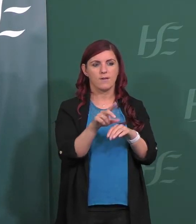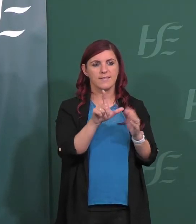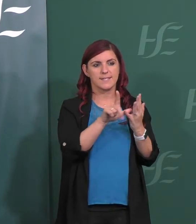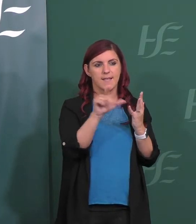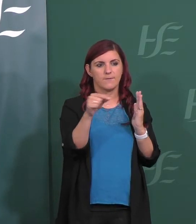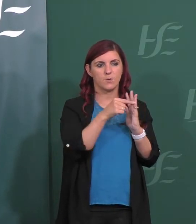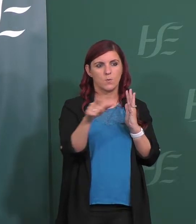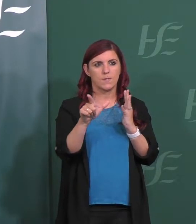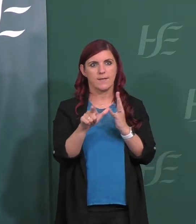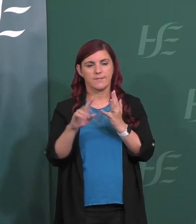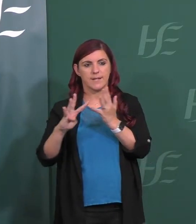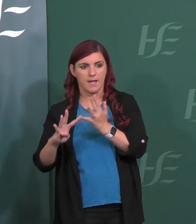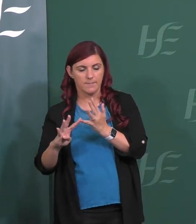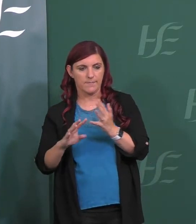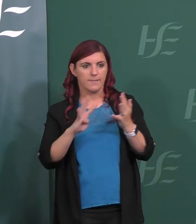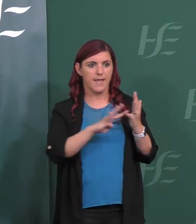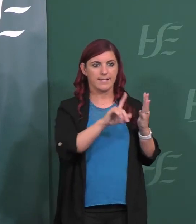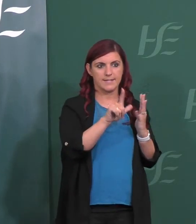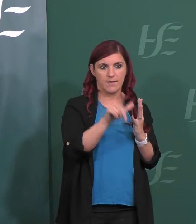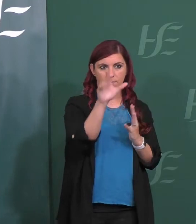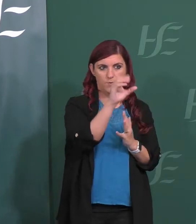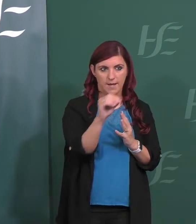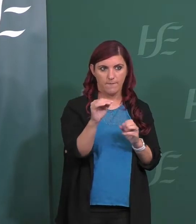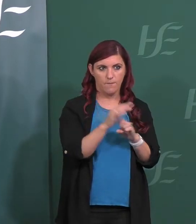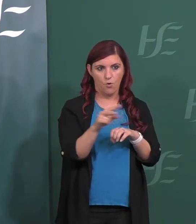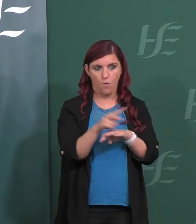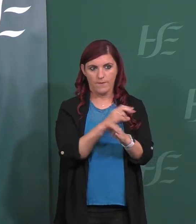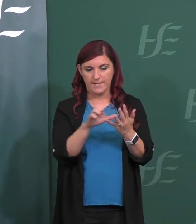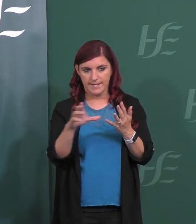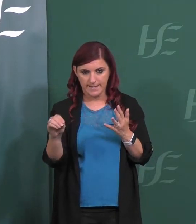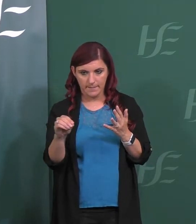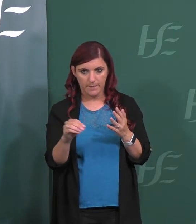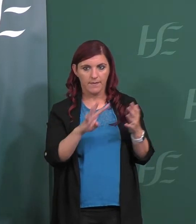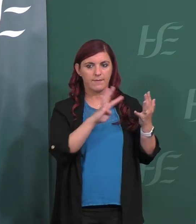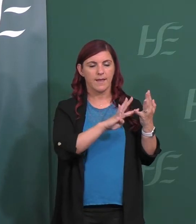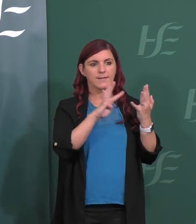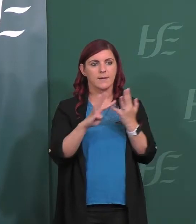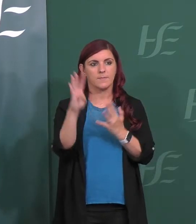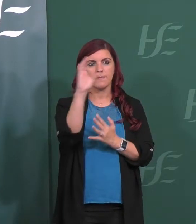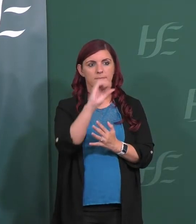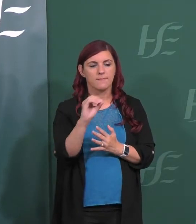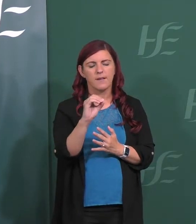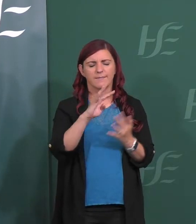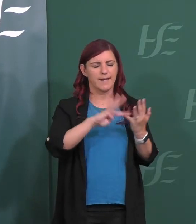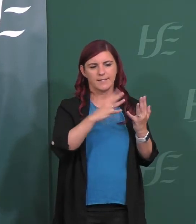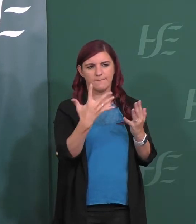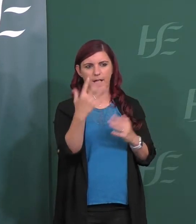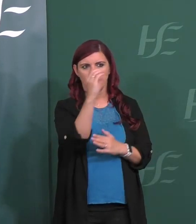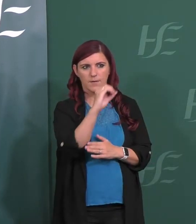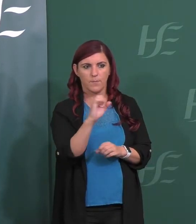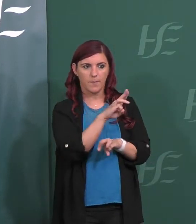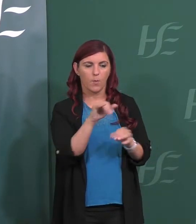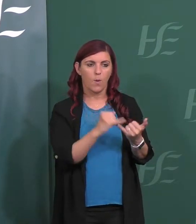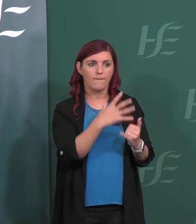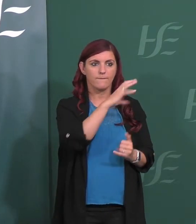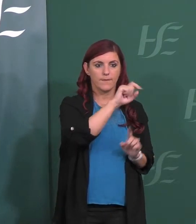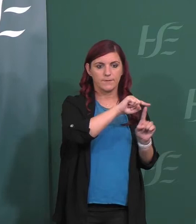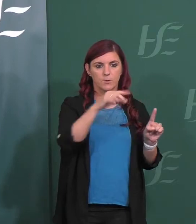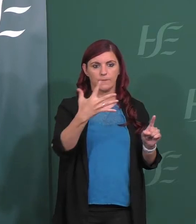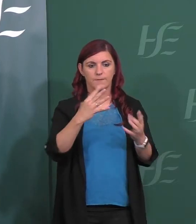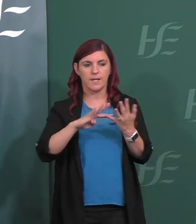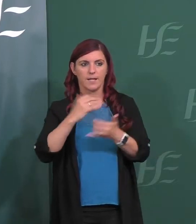79, 97% for those 60 to 69, 99% for those 50 to 50, 95%, apologies, for those 50 to